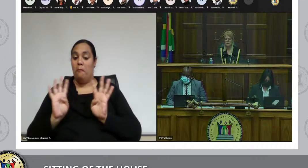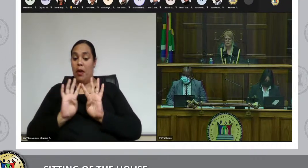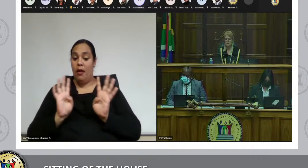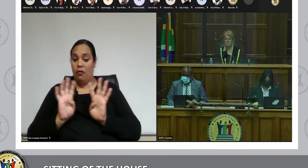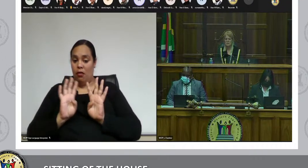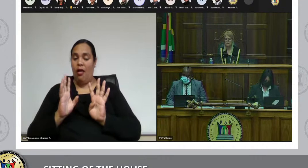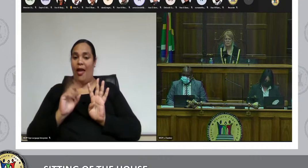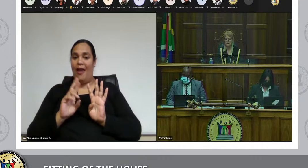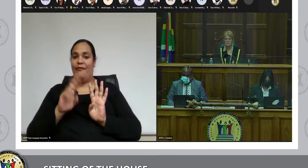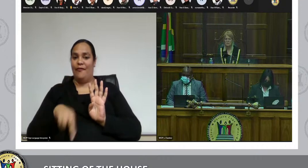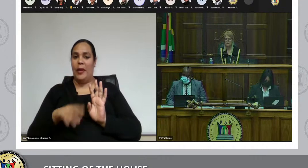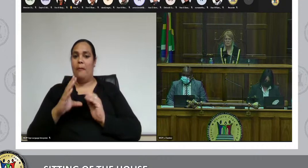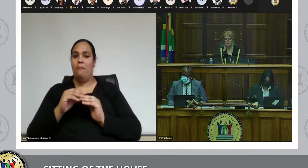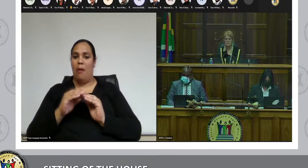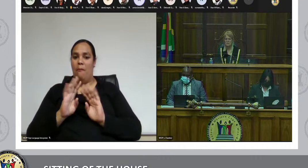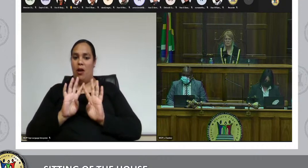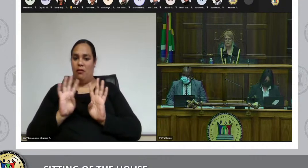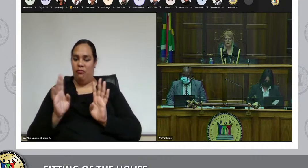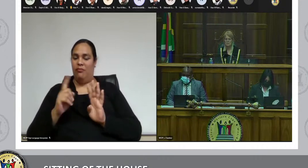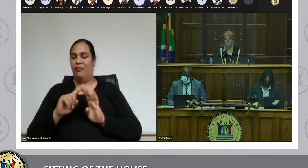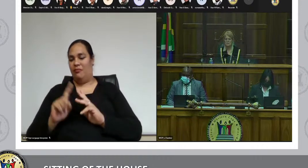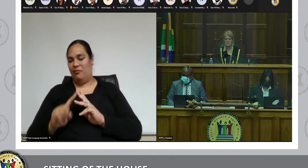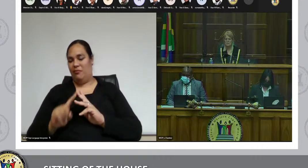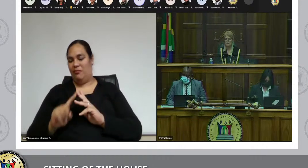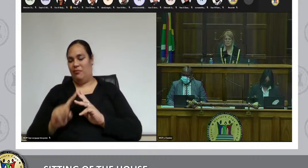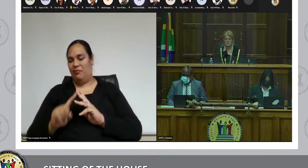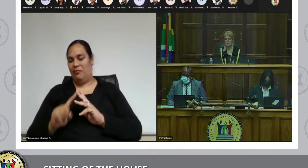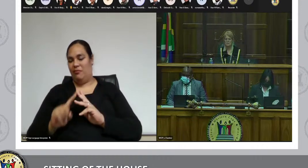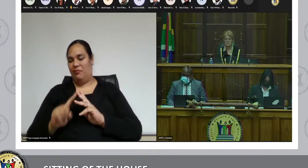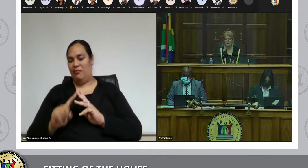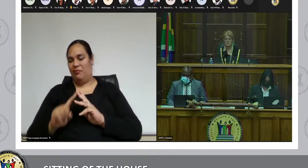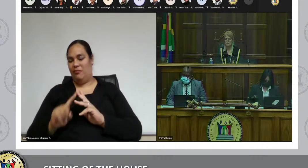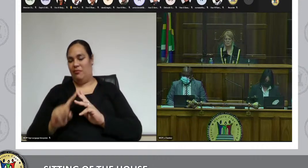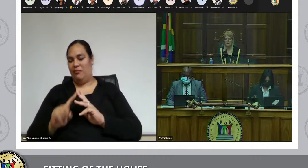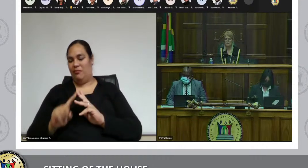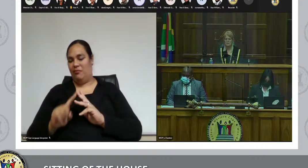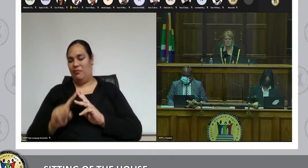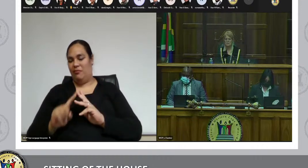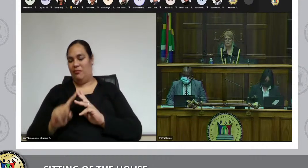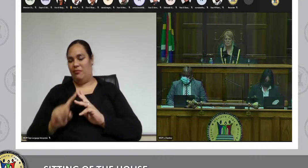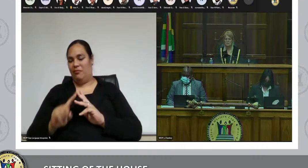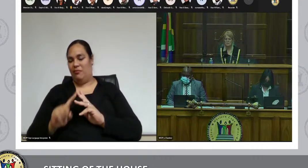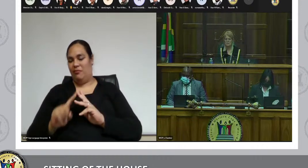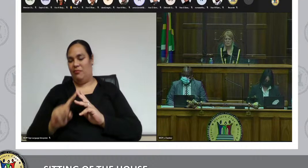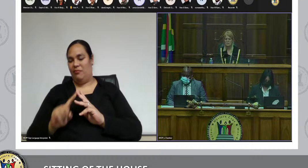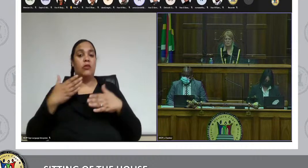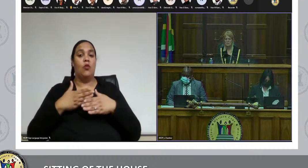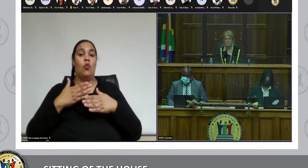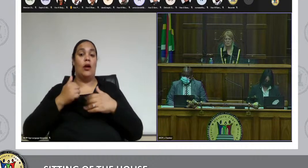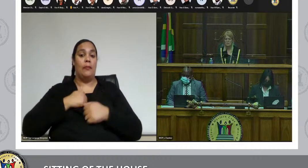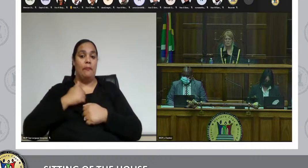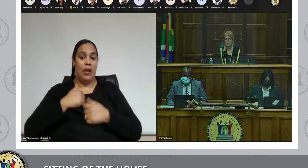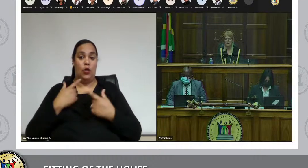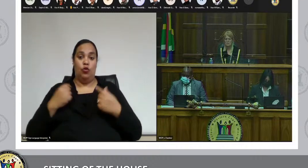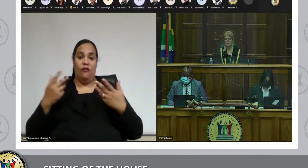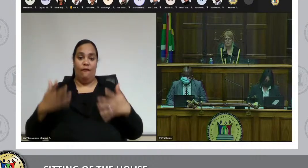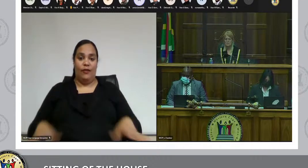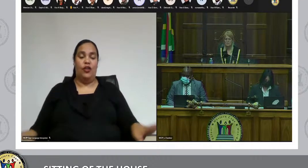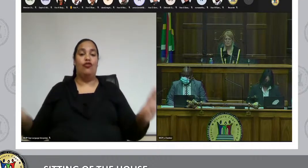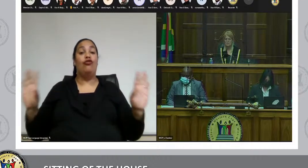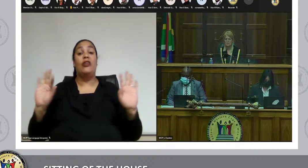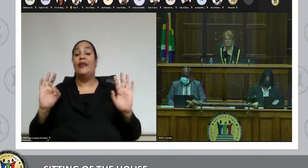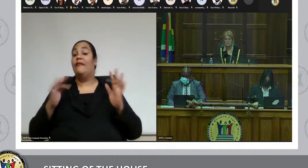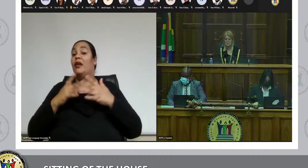of the right members on the panel, etc. And if it's within that frame, then my job is done. And if